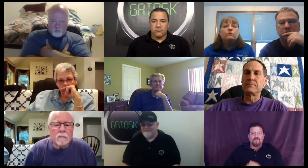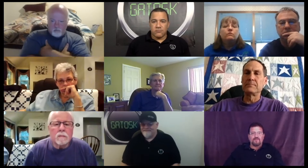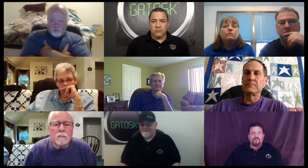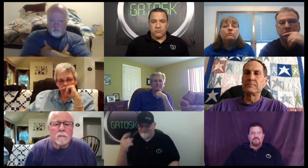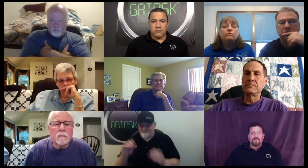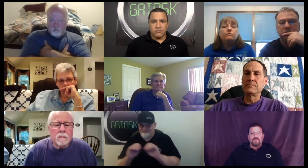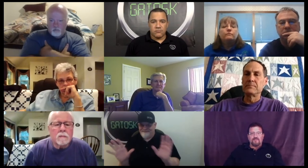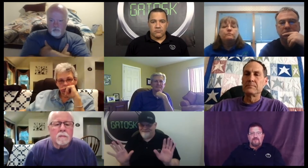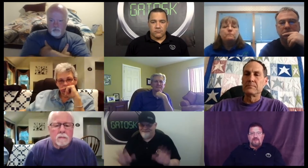That's